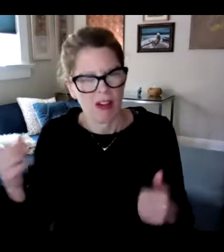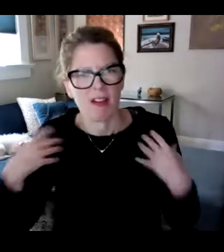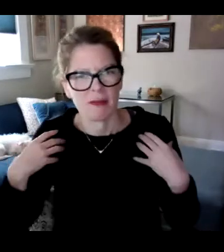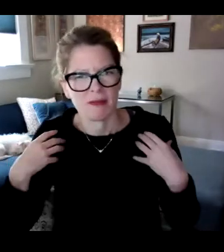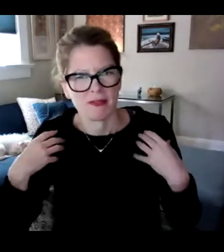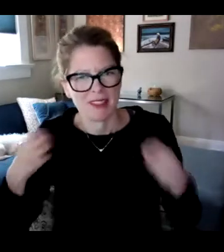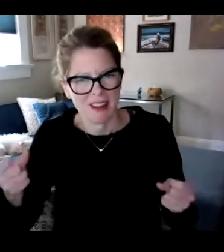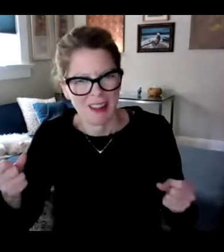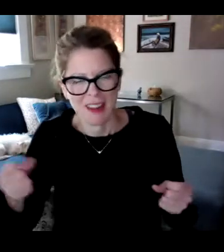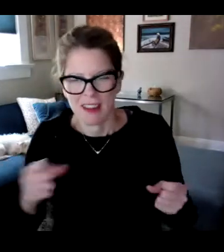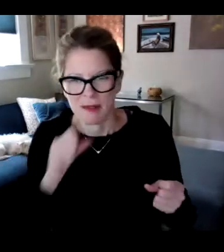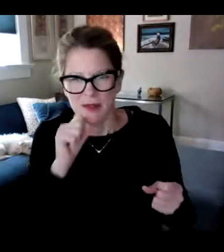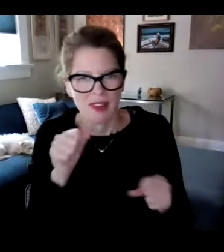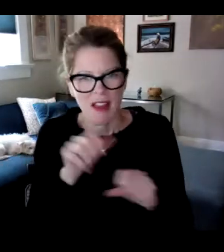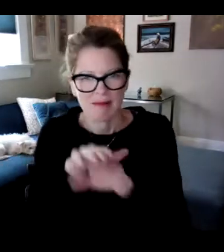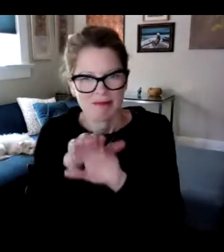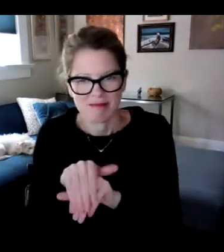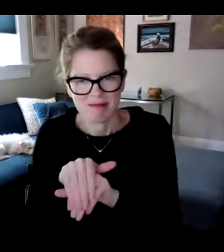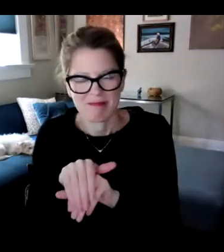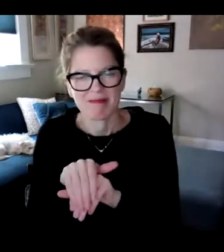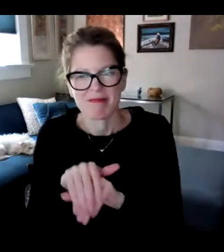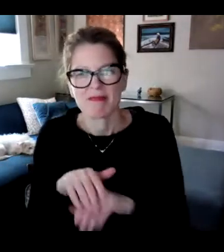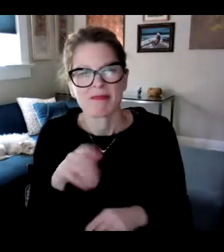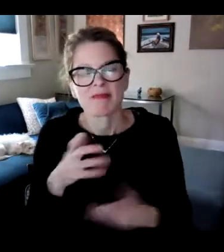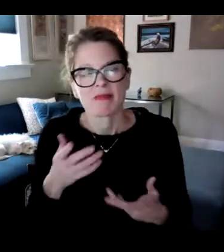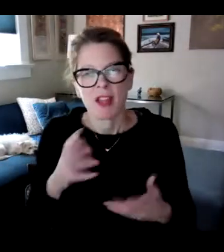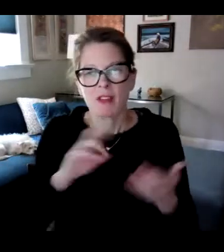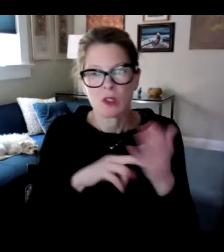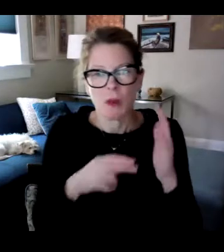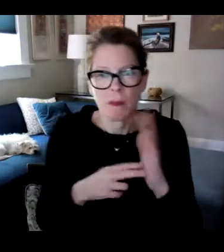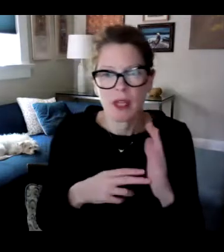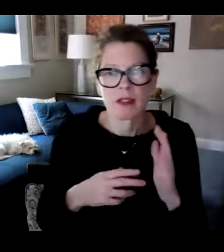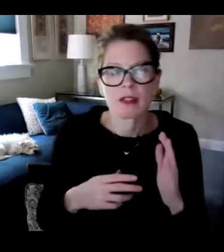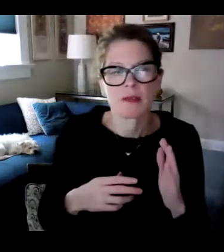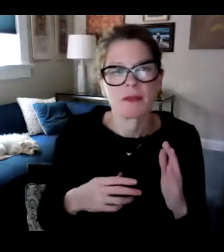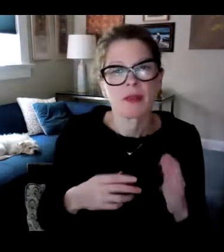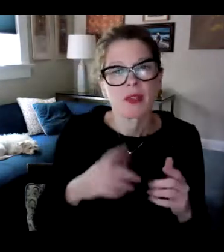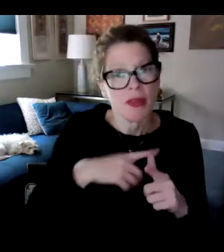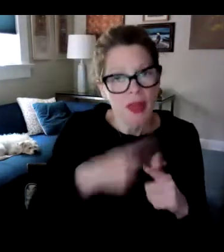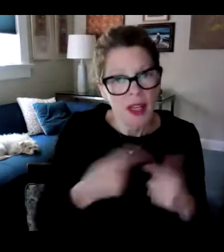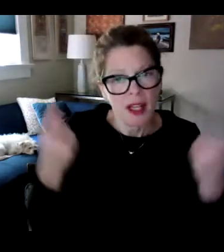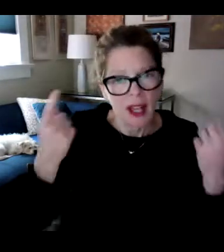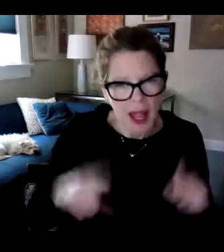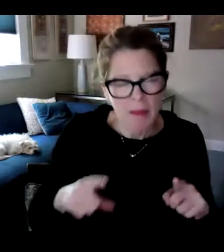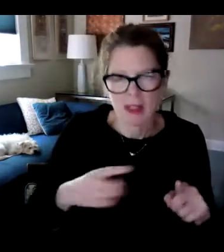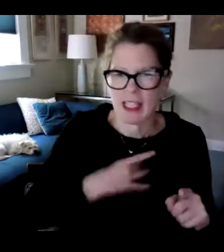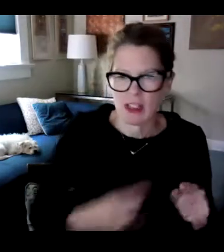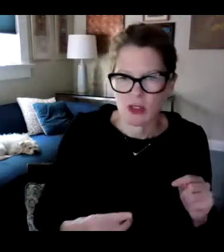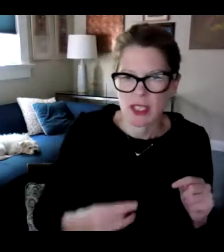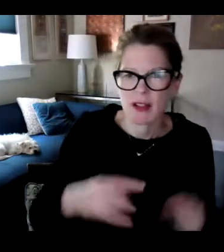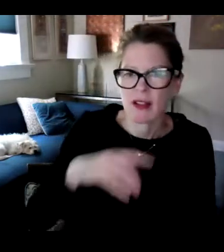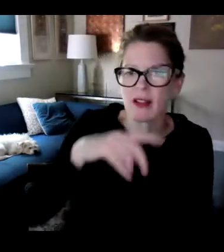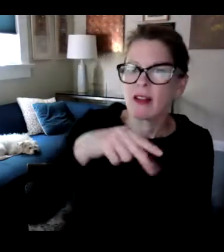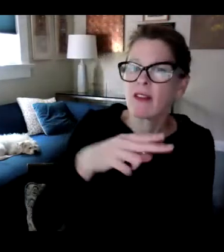Then the disciples of John came to him, saying, "Why do we and the Pharisees fast often, but your disciples do not